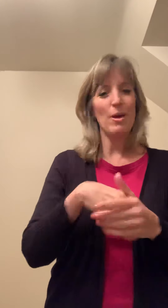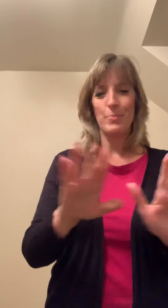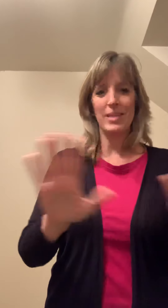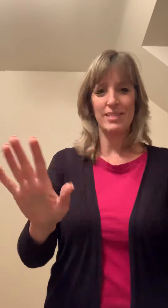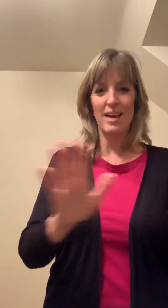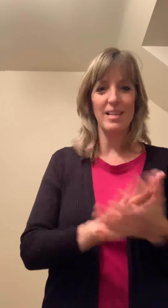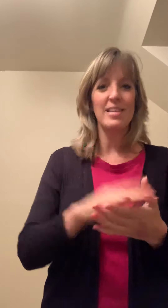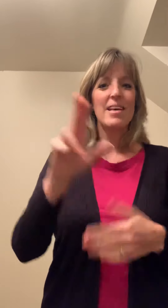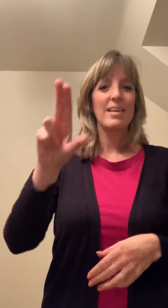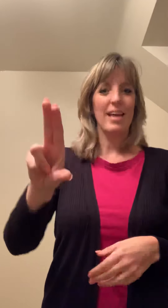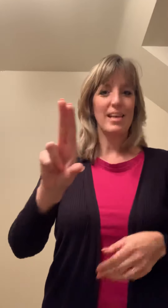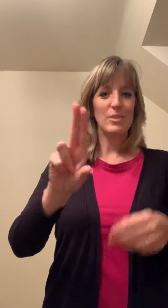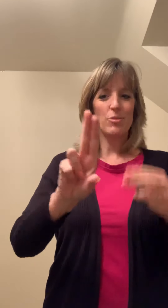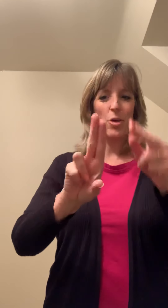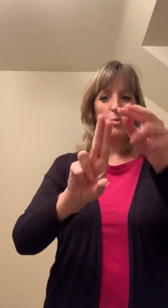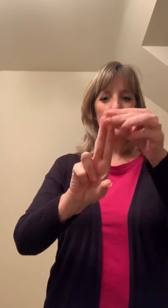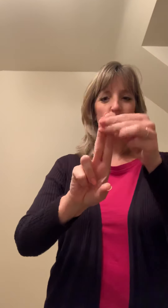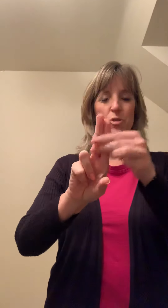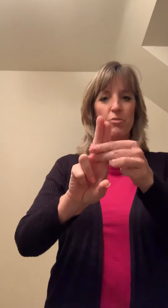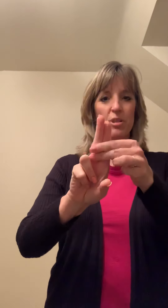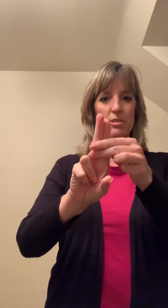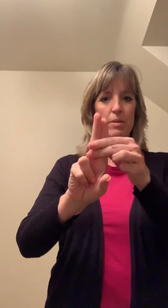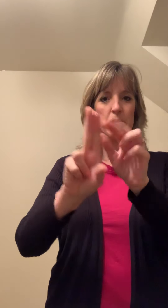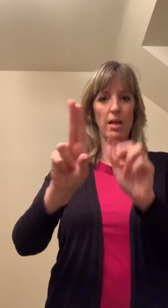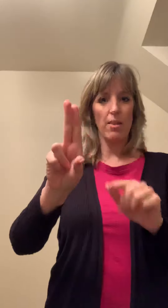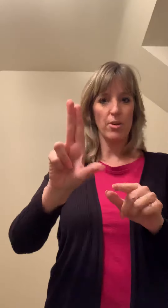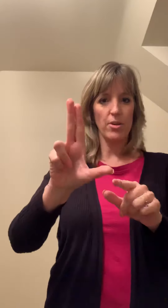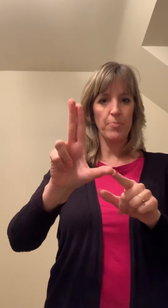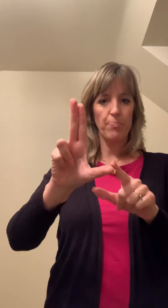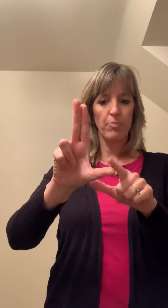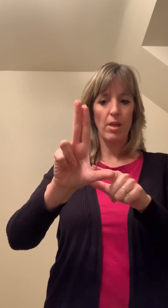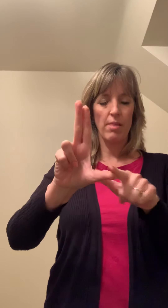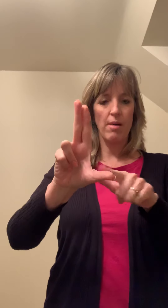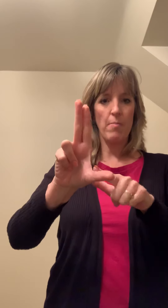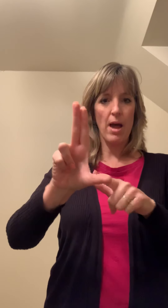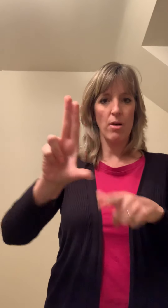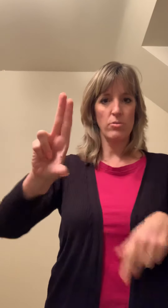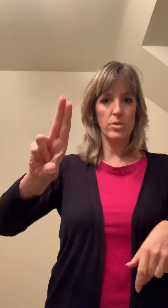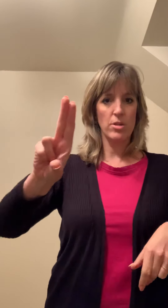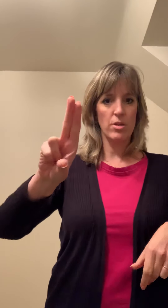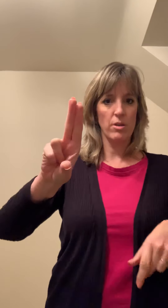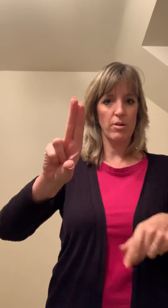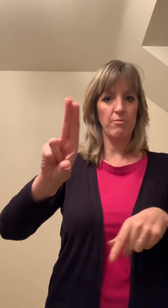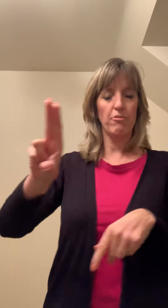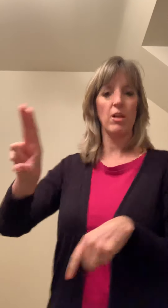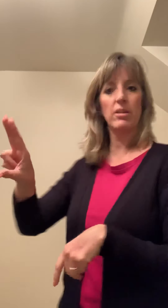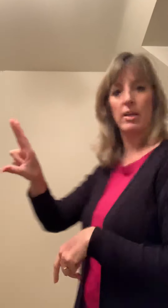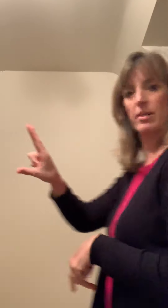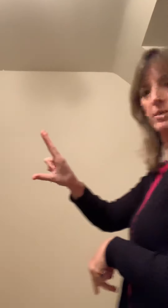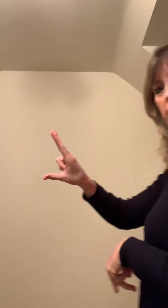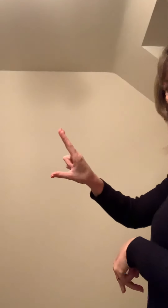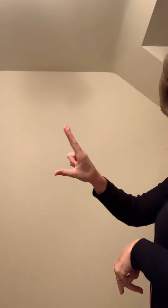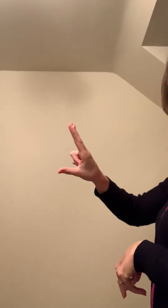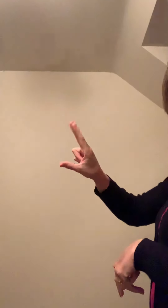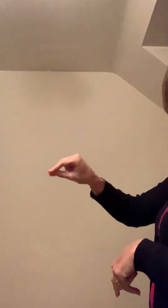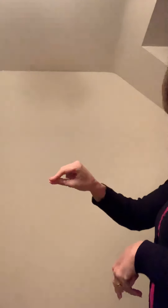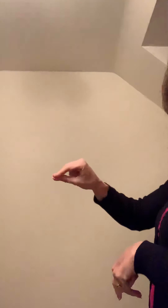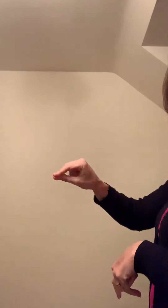but it's not. Okay, so no is 2 fingers up together, thumb out or in front like this. And you bring it